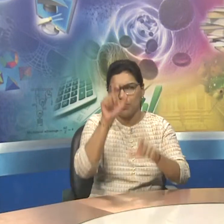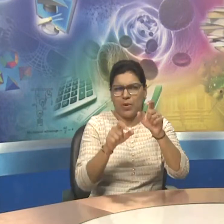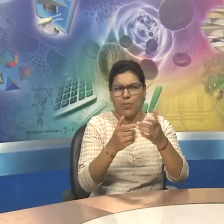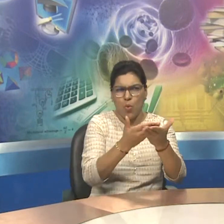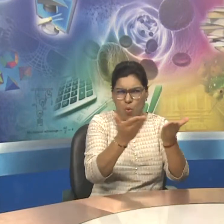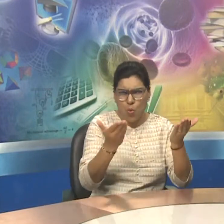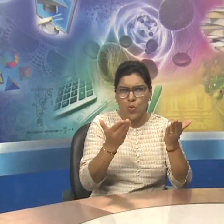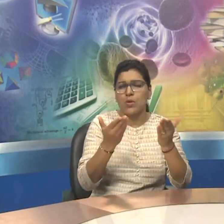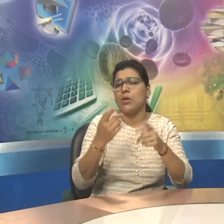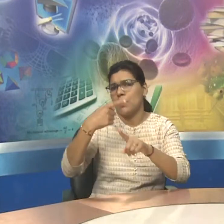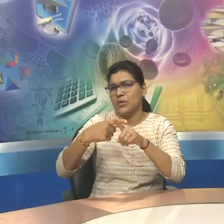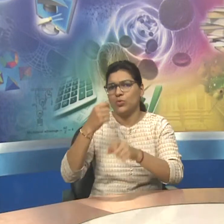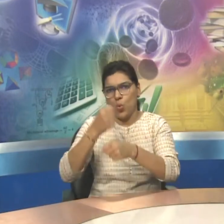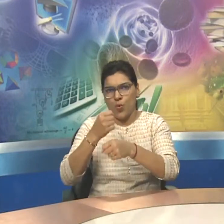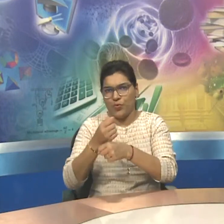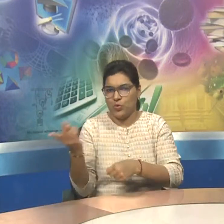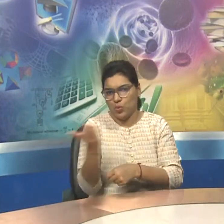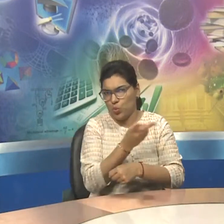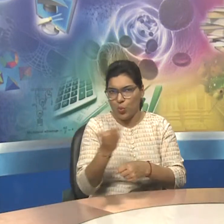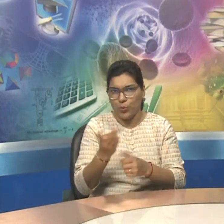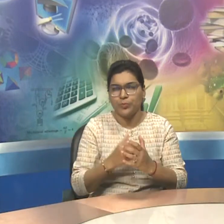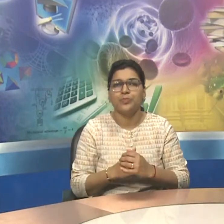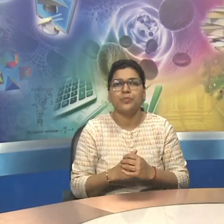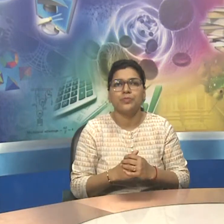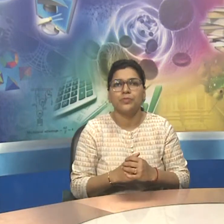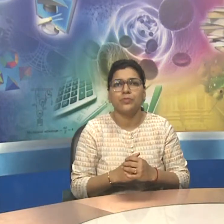Citizen and